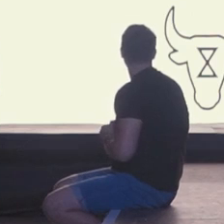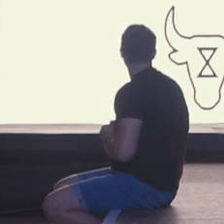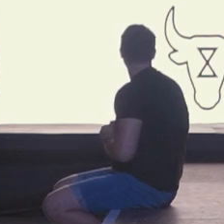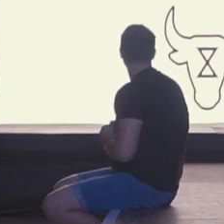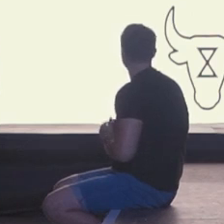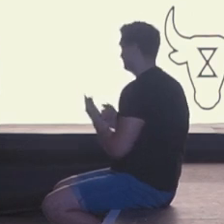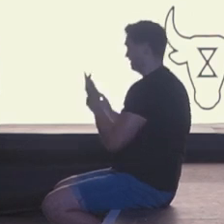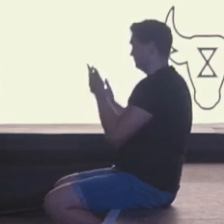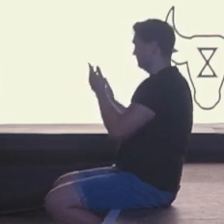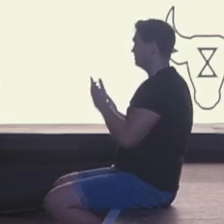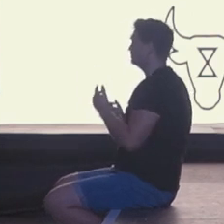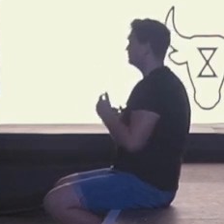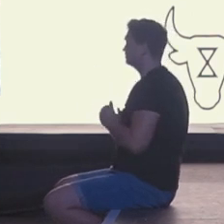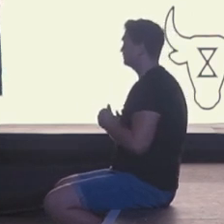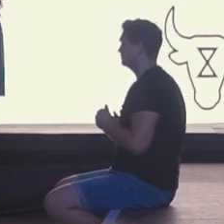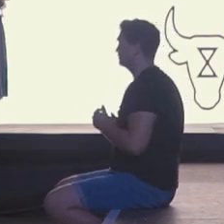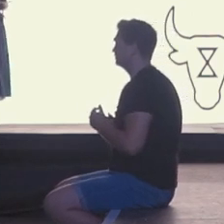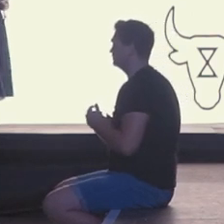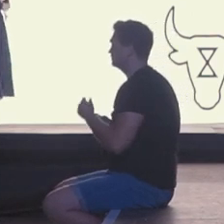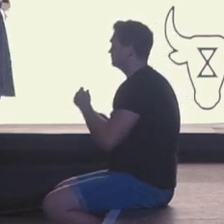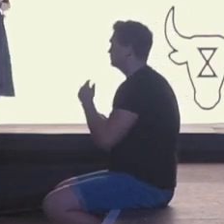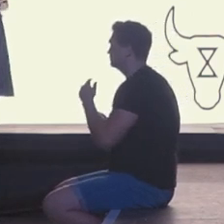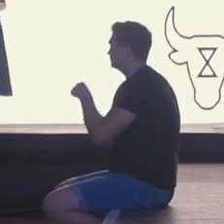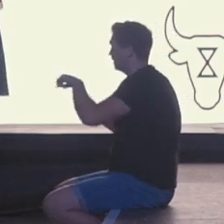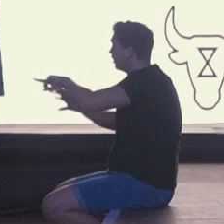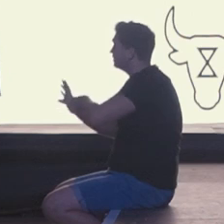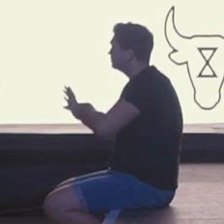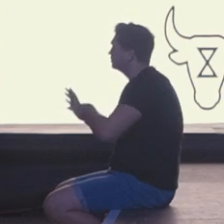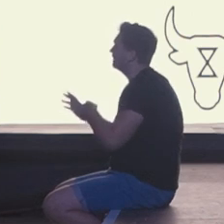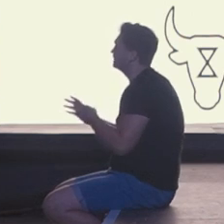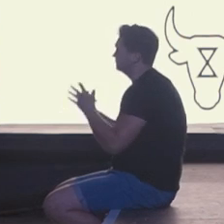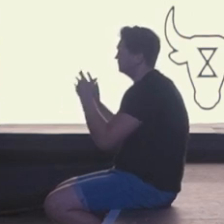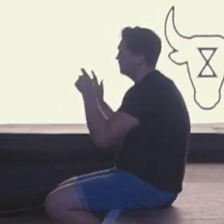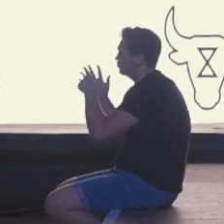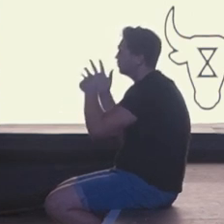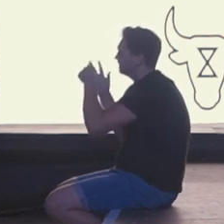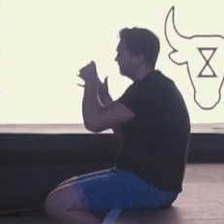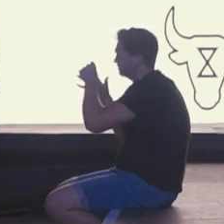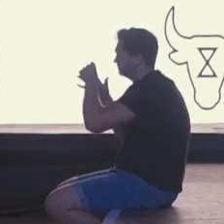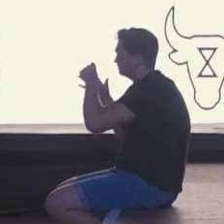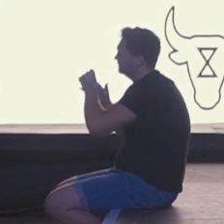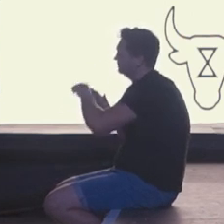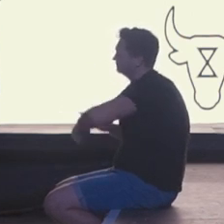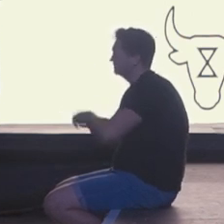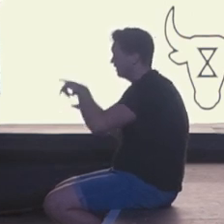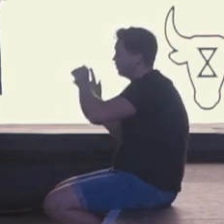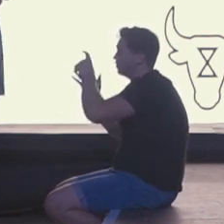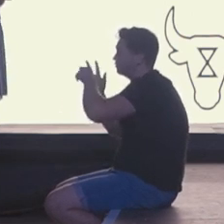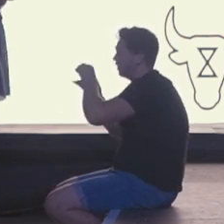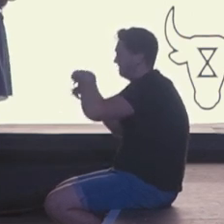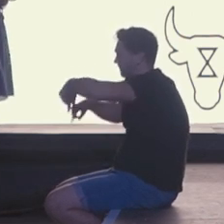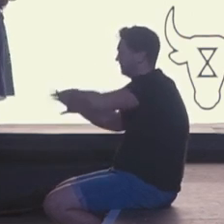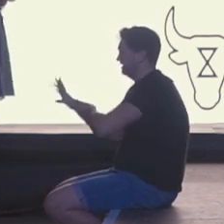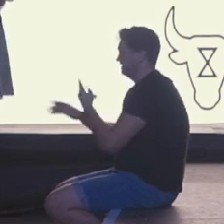climate summits ever. And we think if we can embed that idea that animal farming and climate friendly